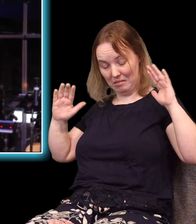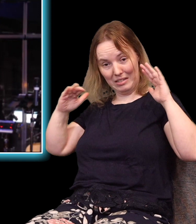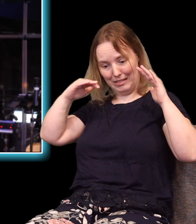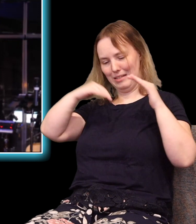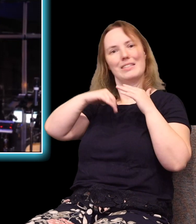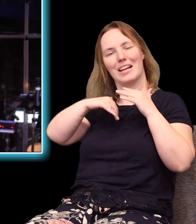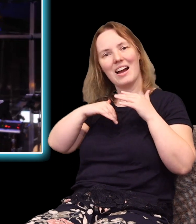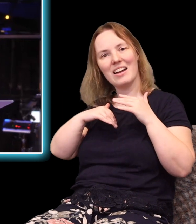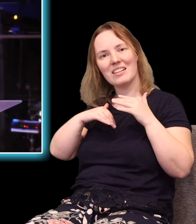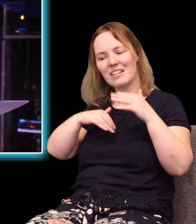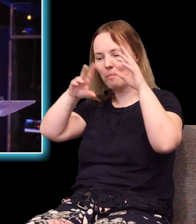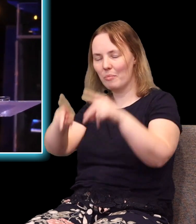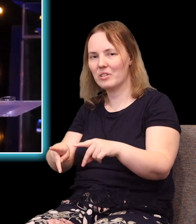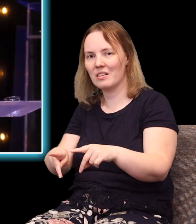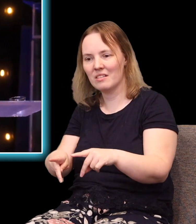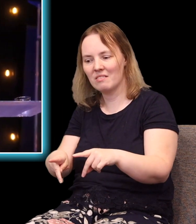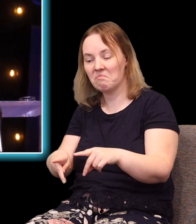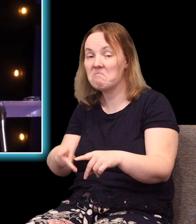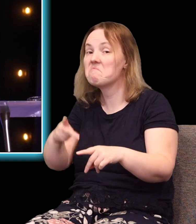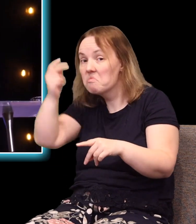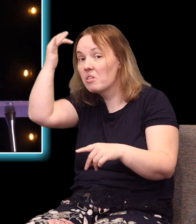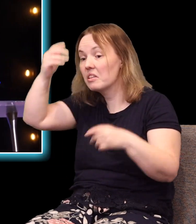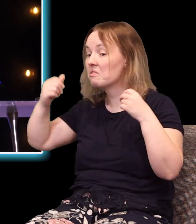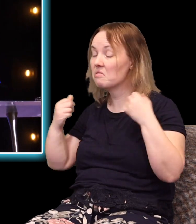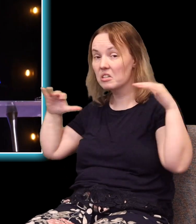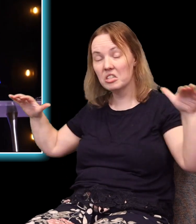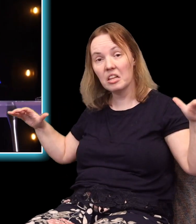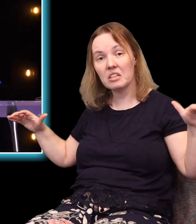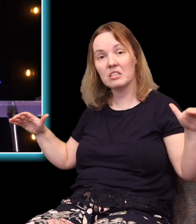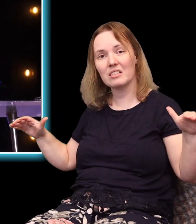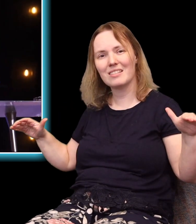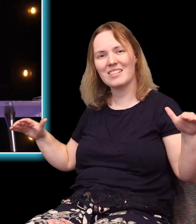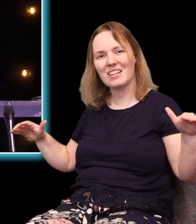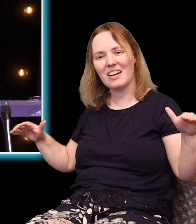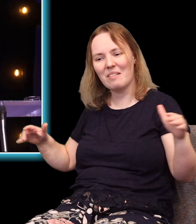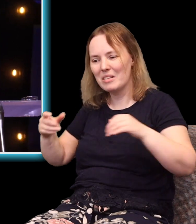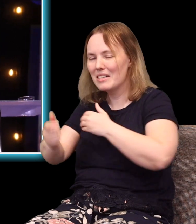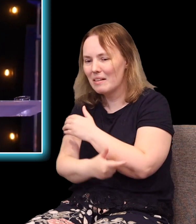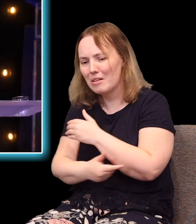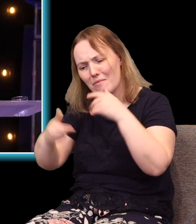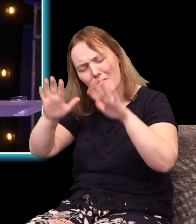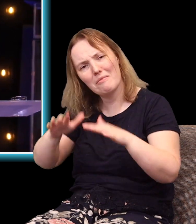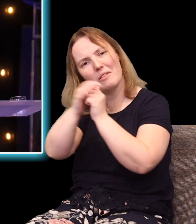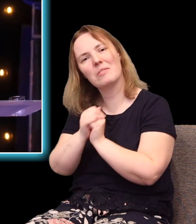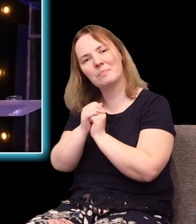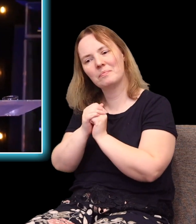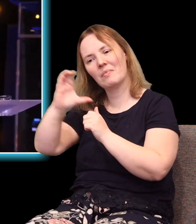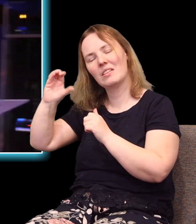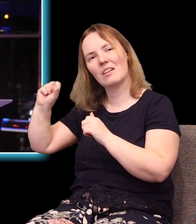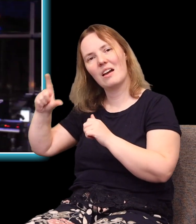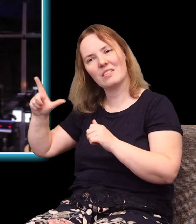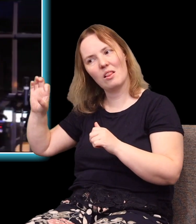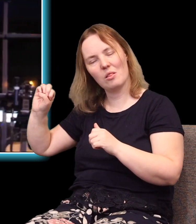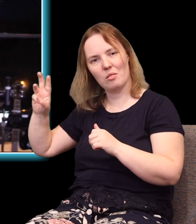truly is inside of you, that person would probably think you're an angelic being. They'd probably be tempted to fall down and worship you. In fact, C.S. Lewis goes on to